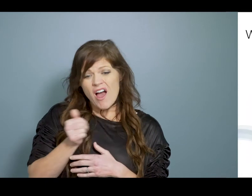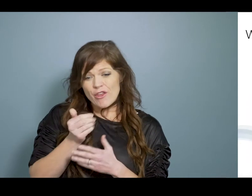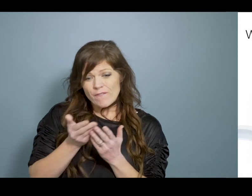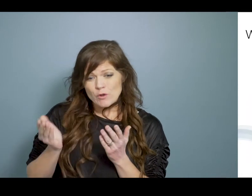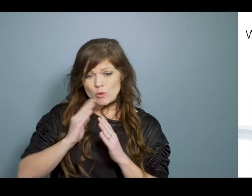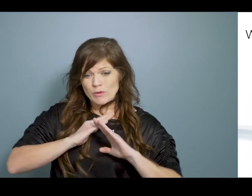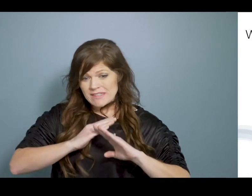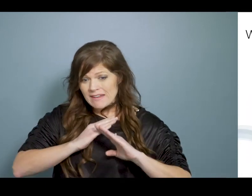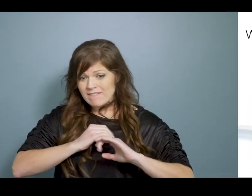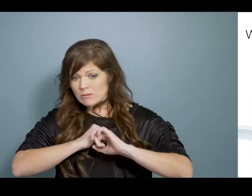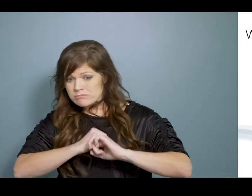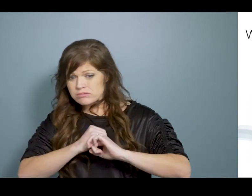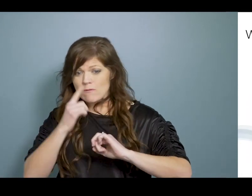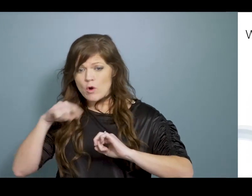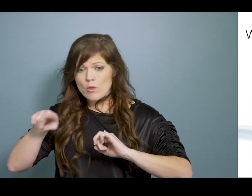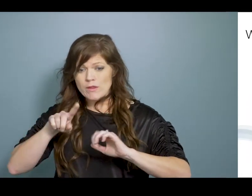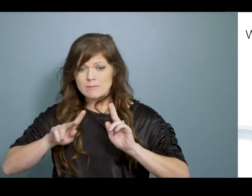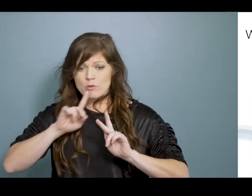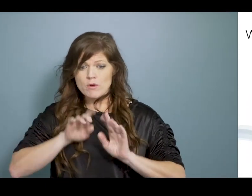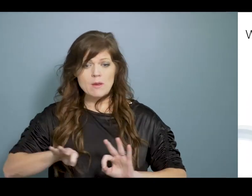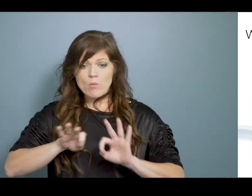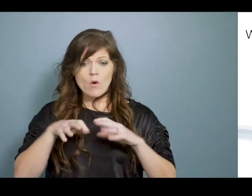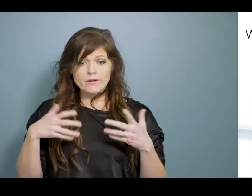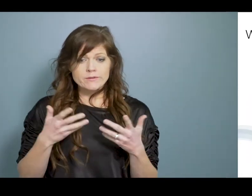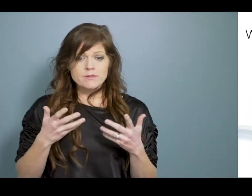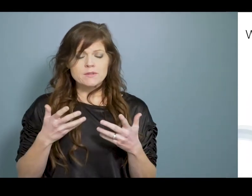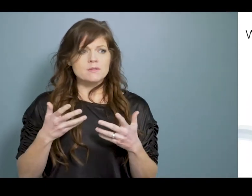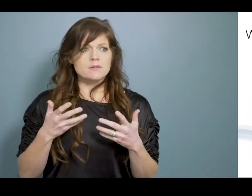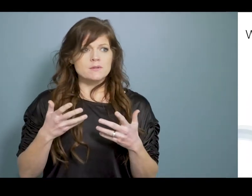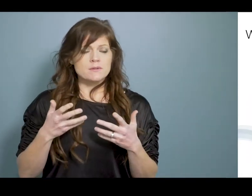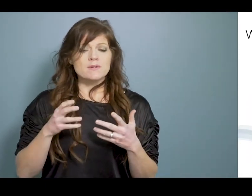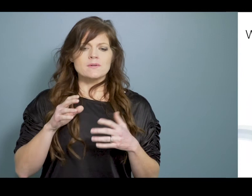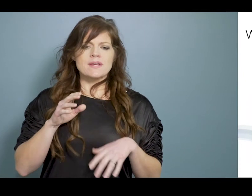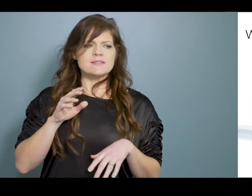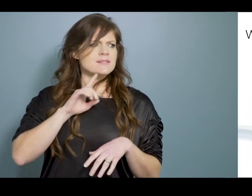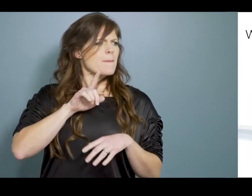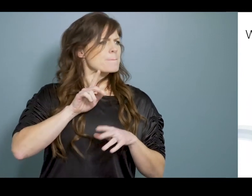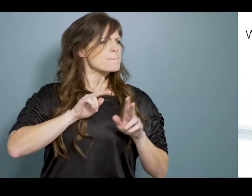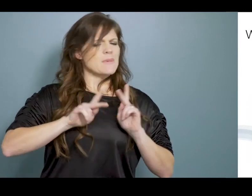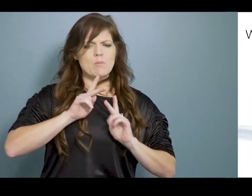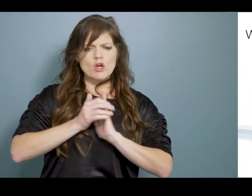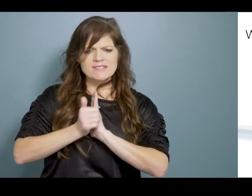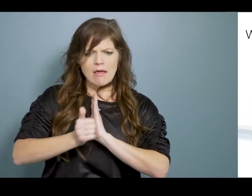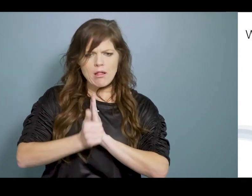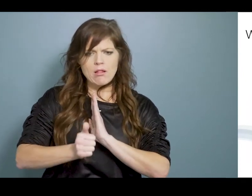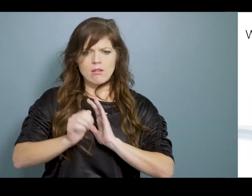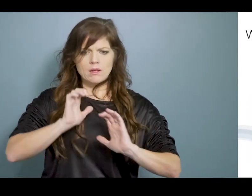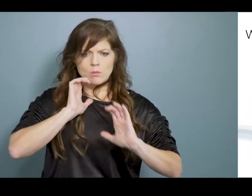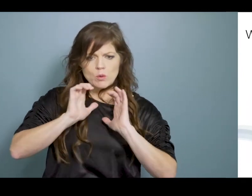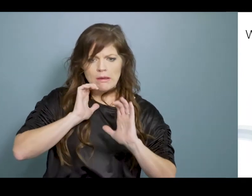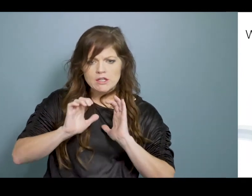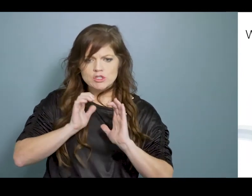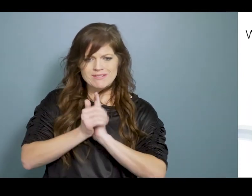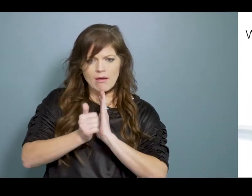think are really important to point out is people having coping skills and communication skills, feeling